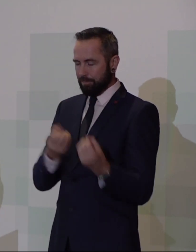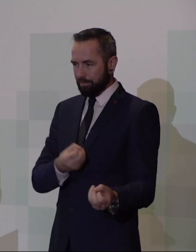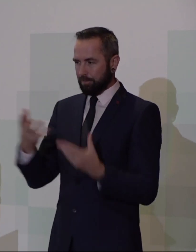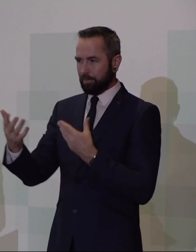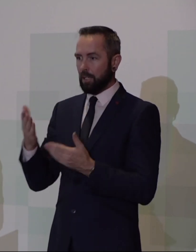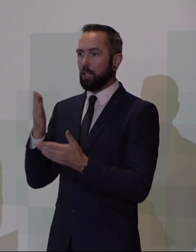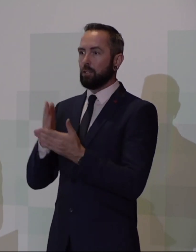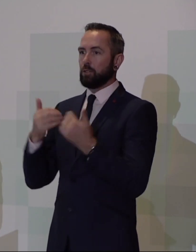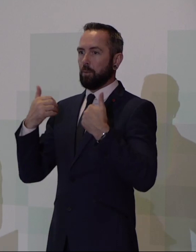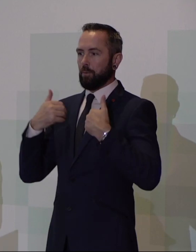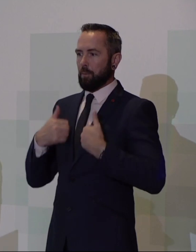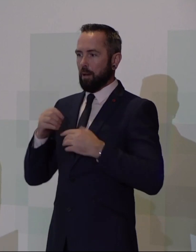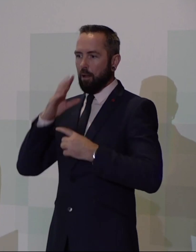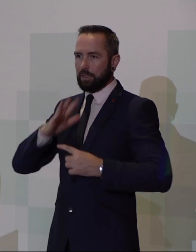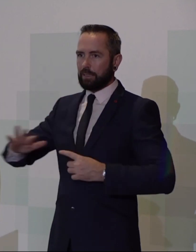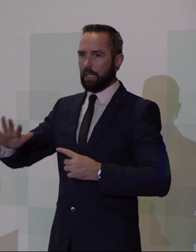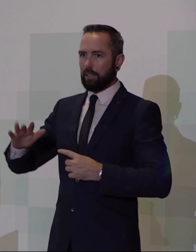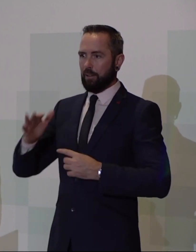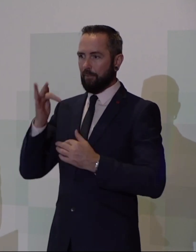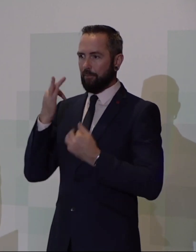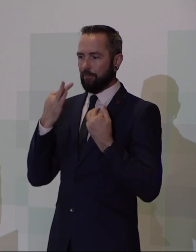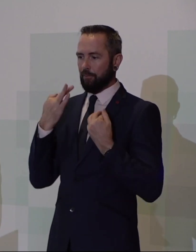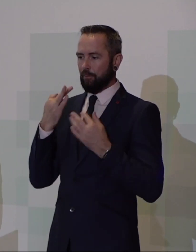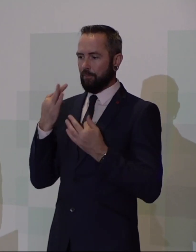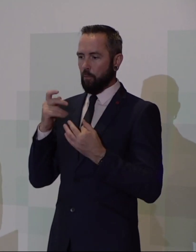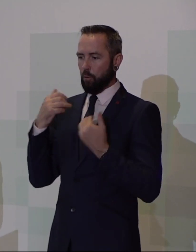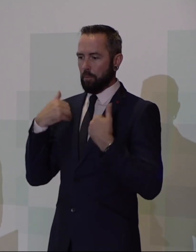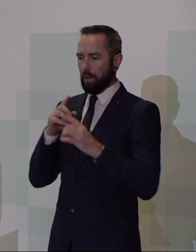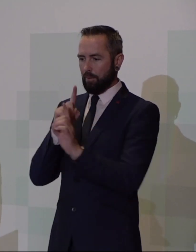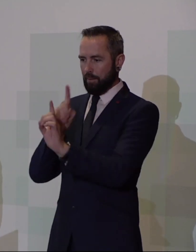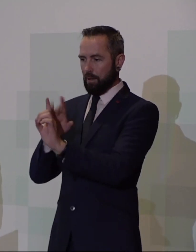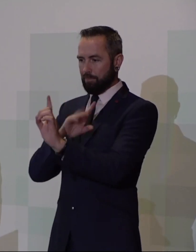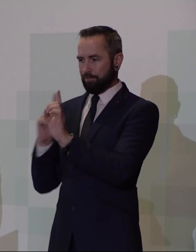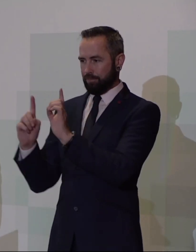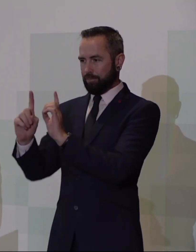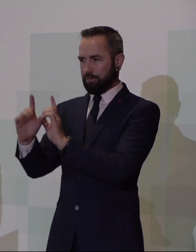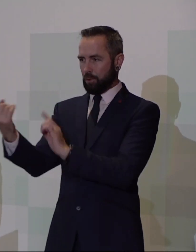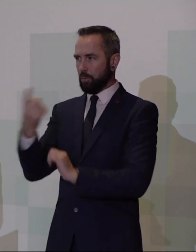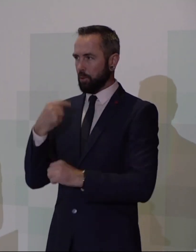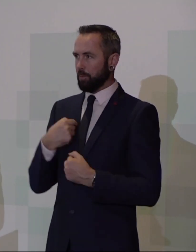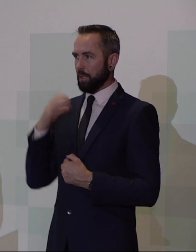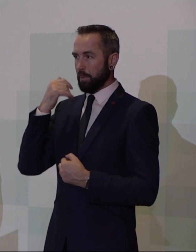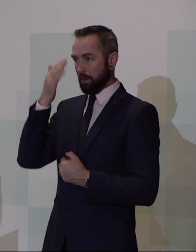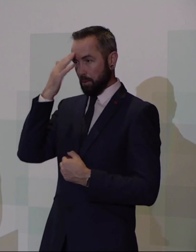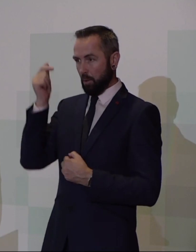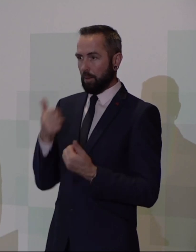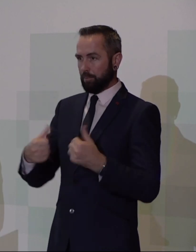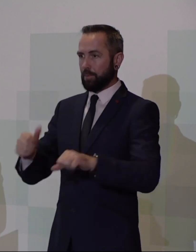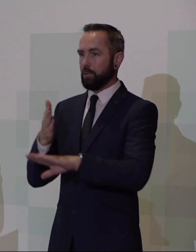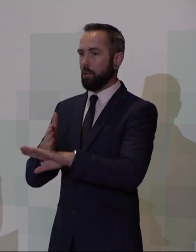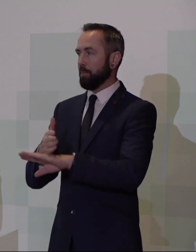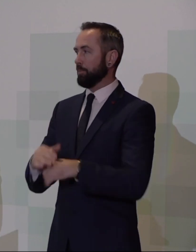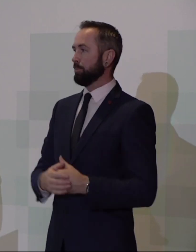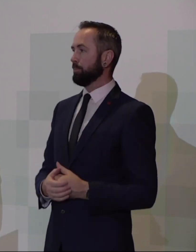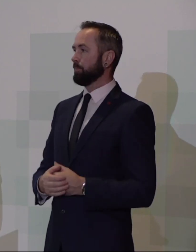would bypass the foreman to come to me because, in their words, this one gets it done. I don't let